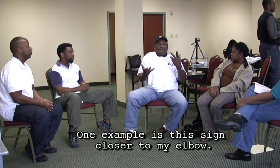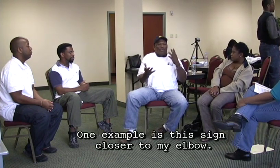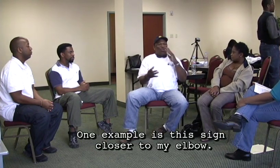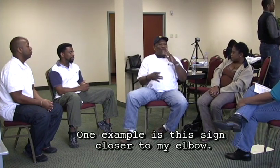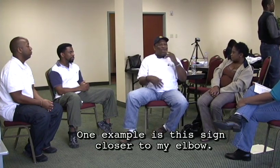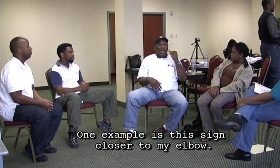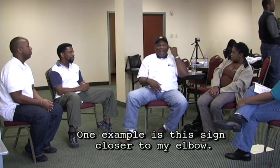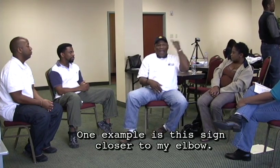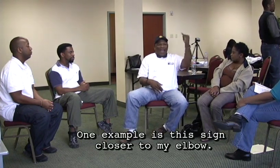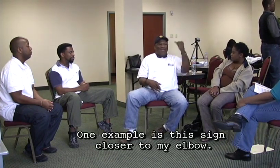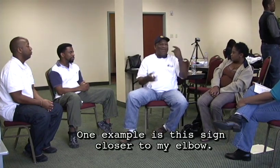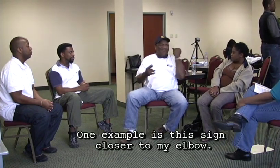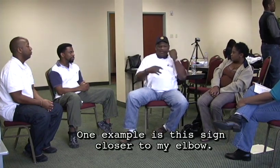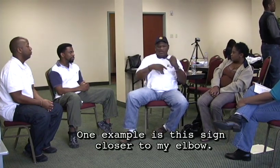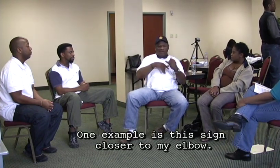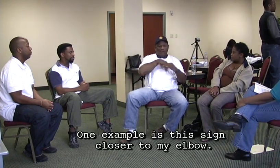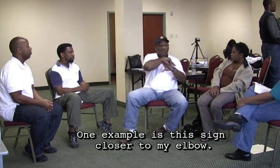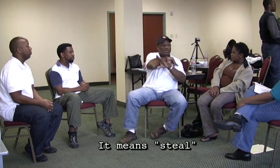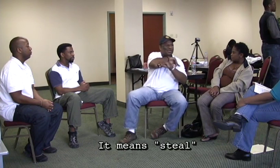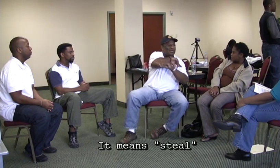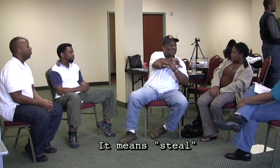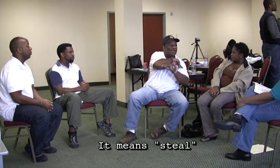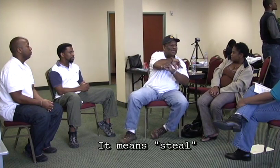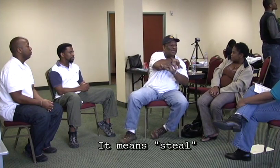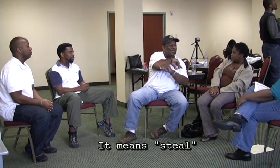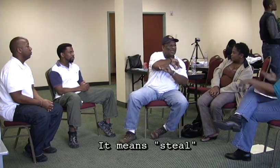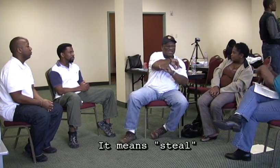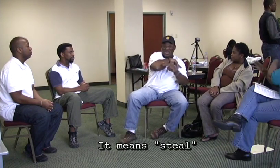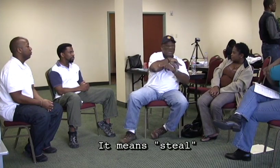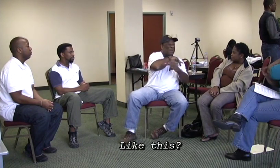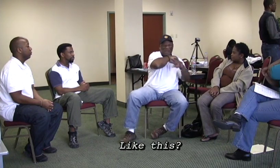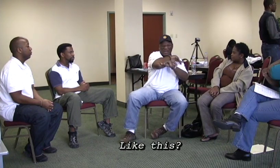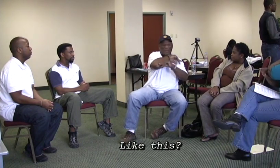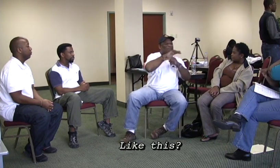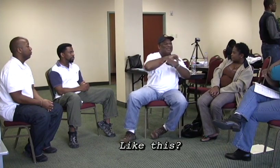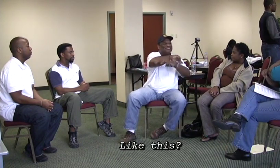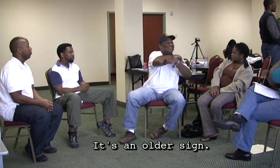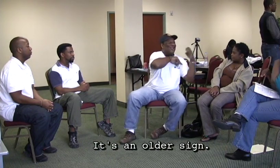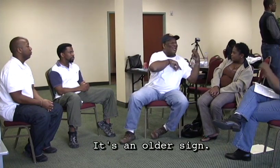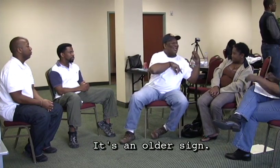example is this sign closer to my elbow. It means steal. Like It's this? an older sign.